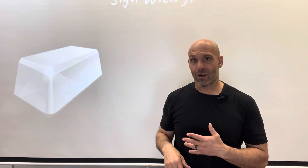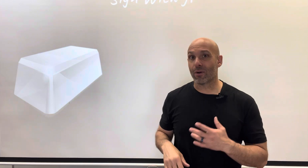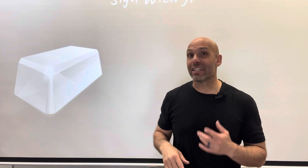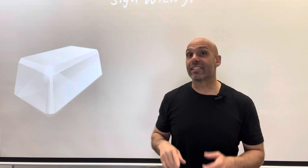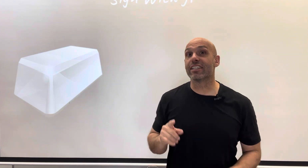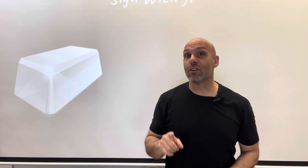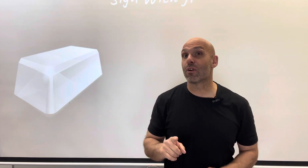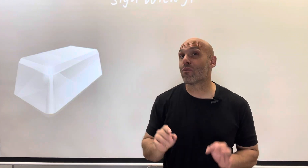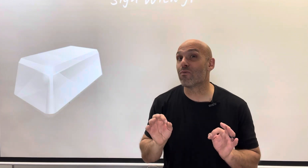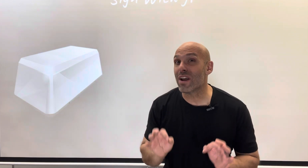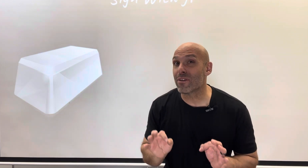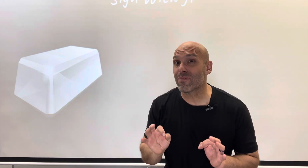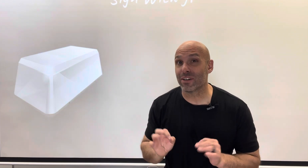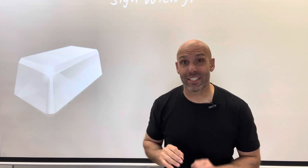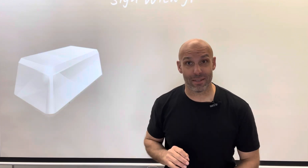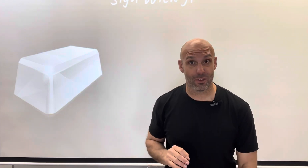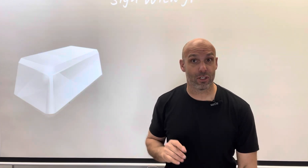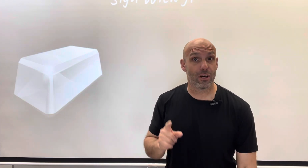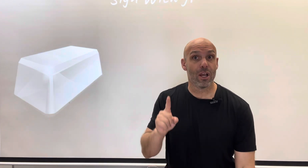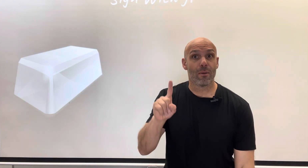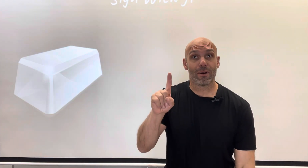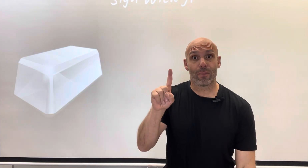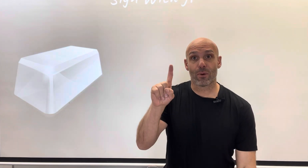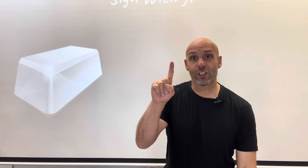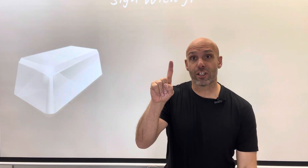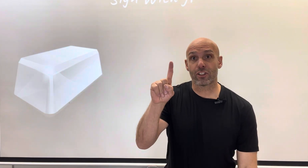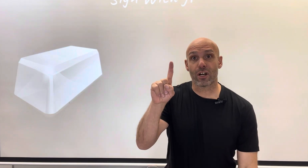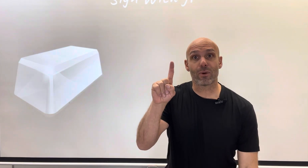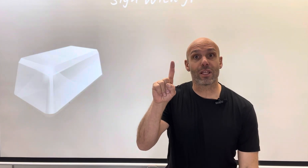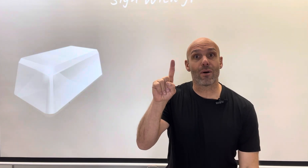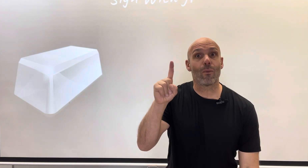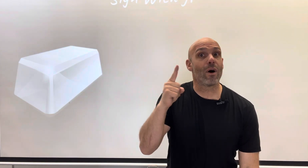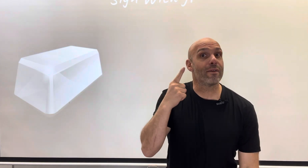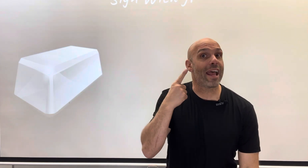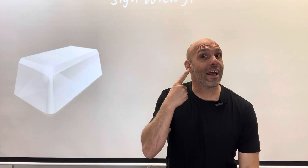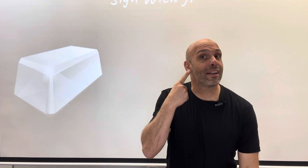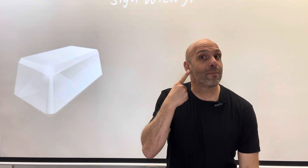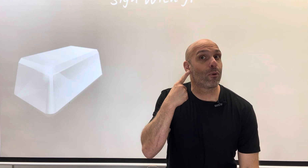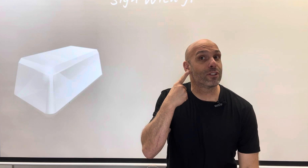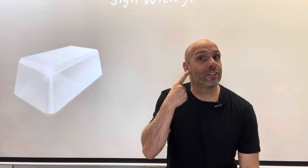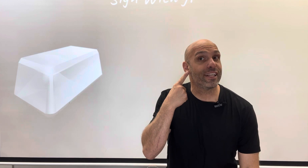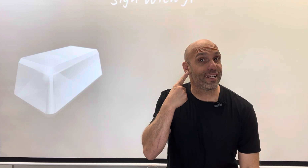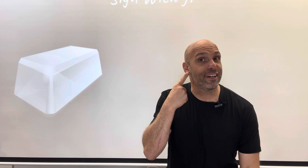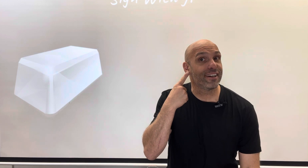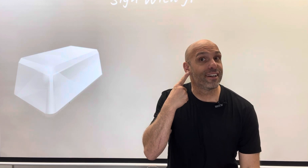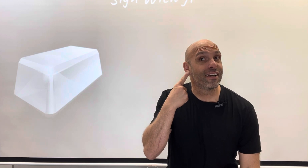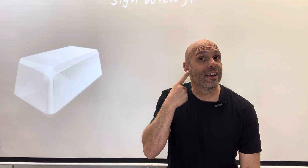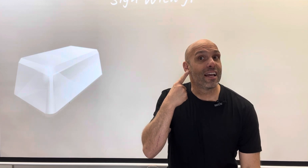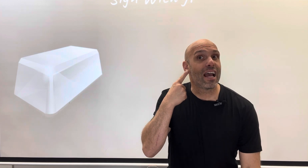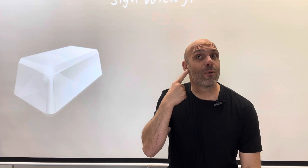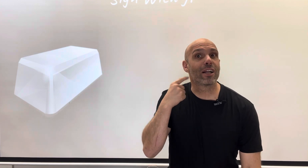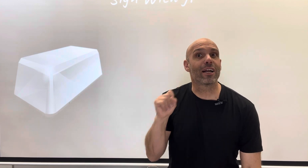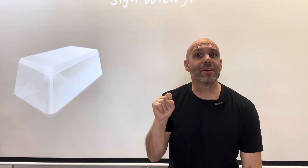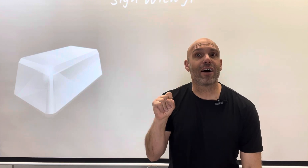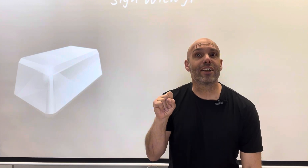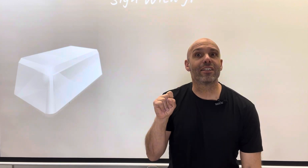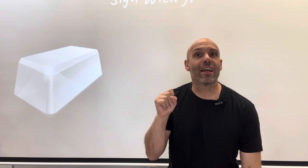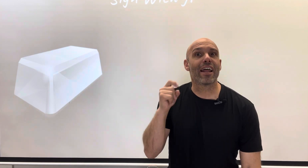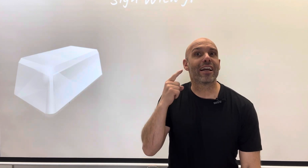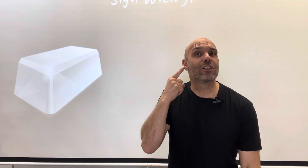right, silver, very, very similar, but we're just going to start with the one hand, point to the ear, and we're going to come down in, and I